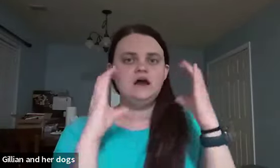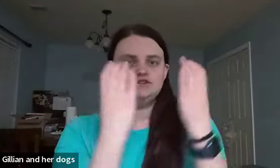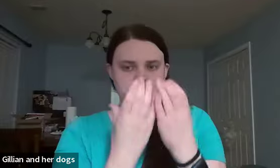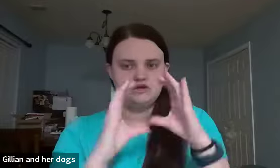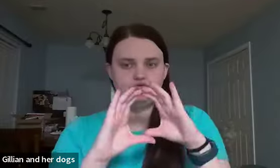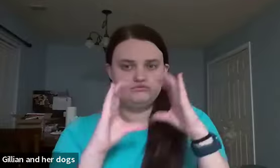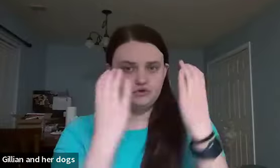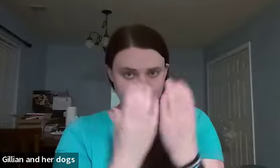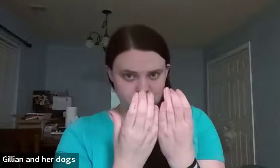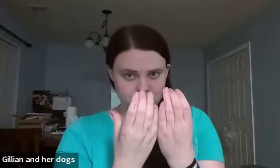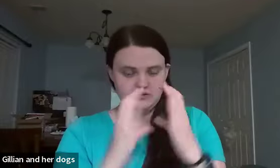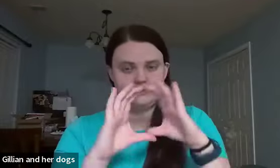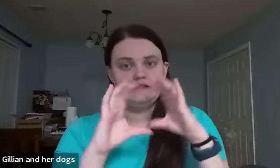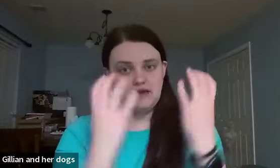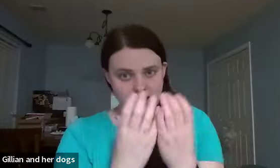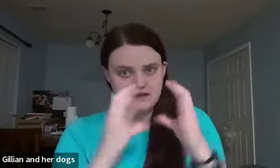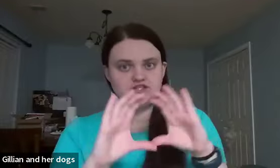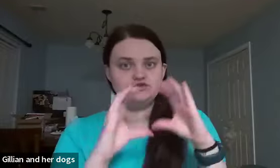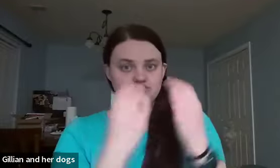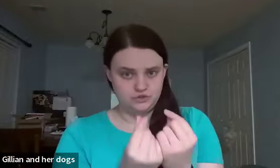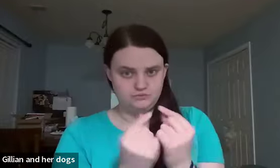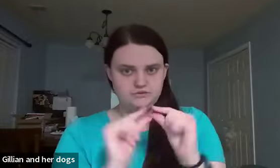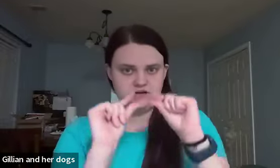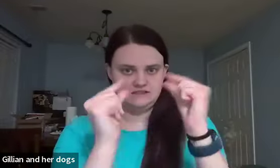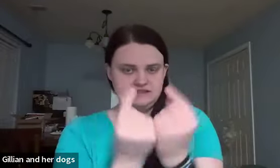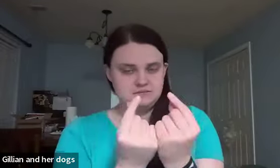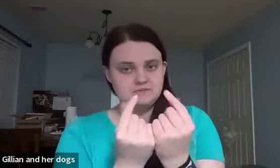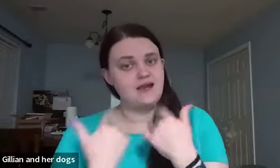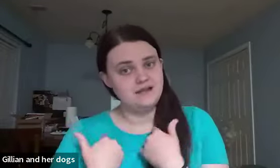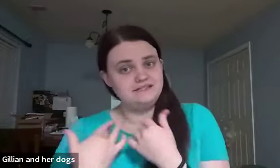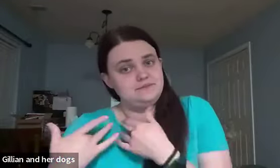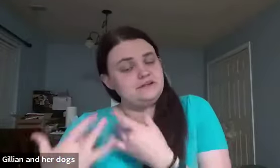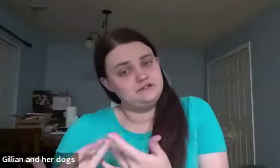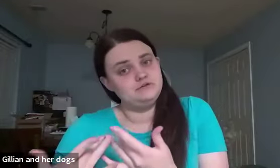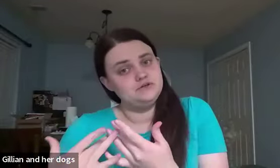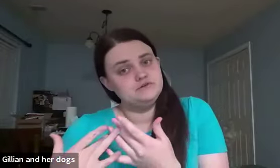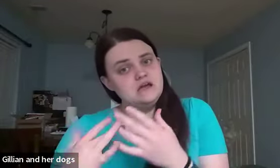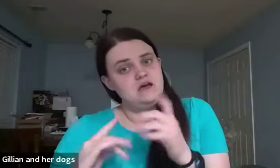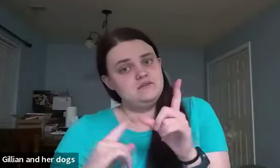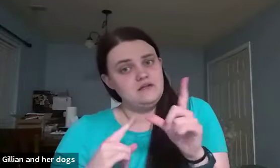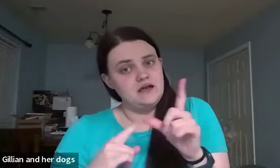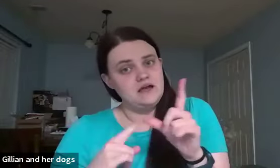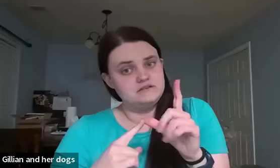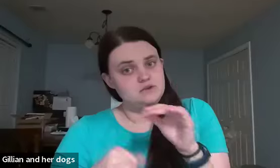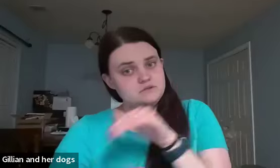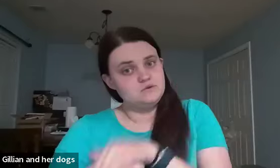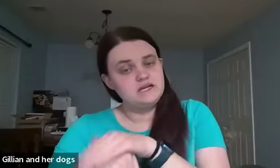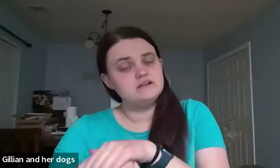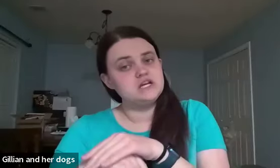I talked about a group or a class, a group. I said sometimes I typically do use the letters, even though it's more English, I